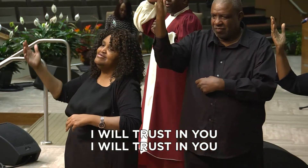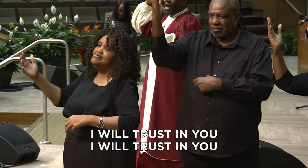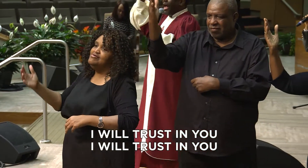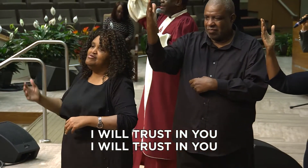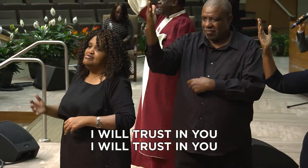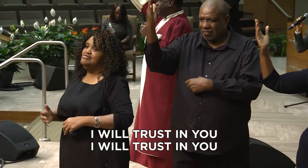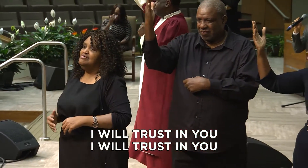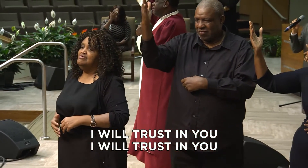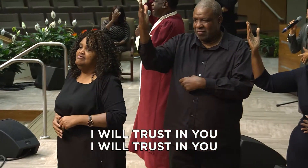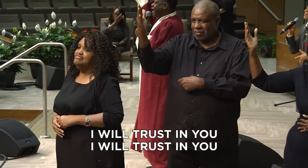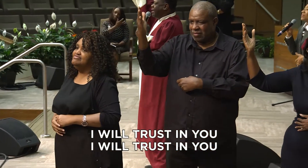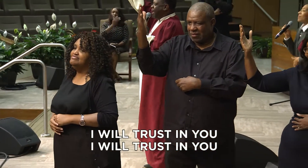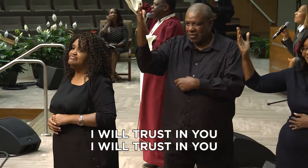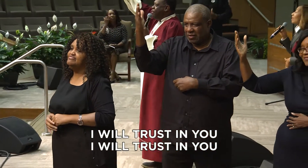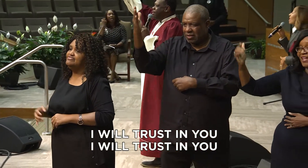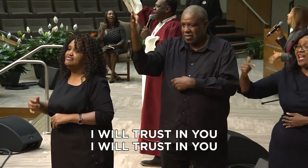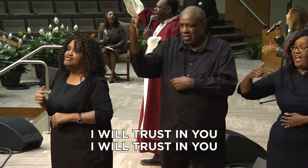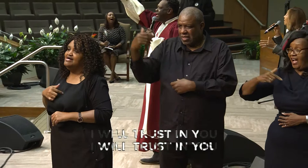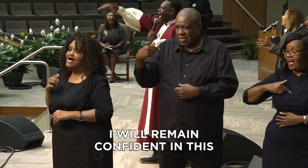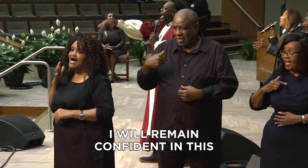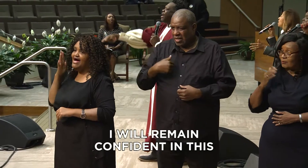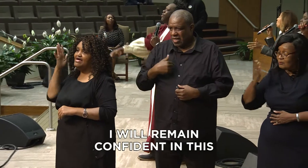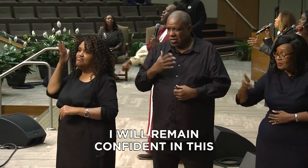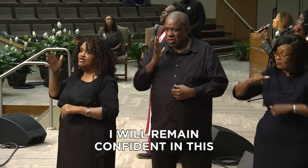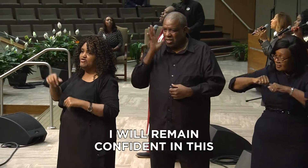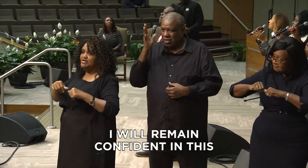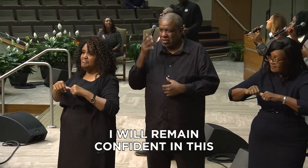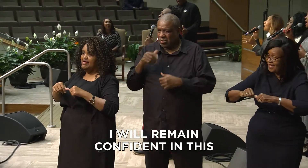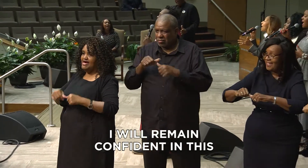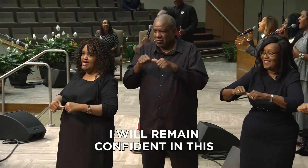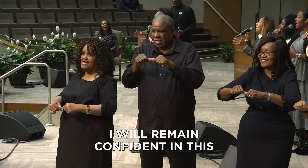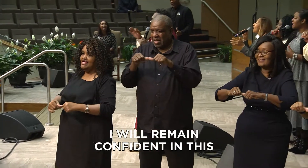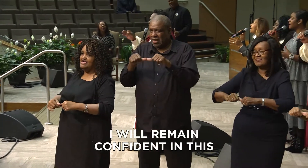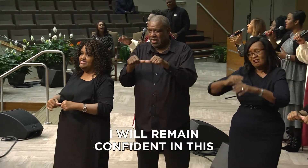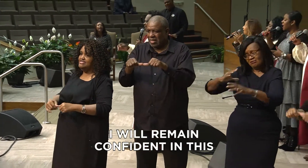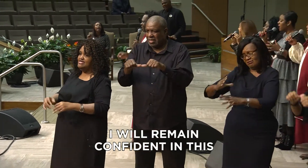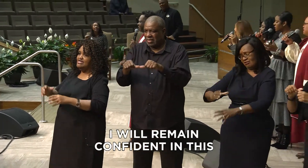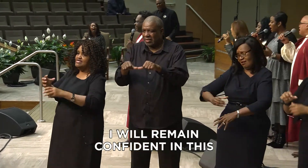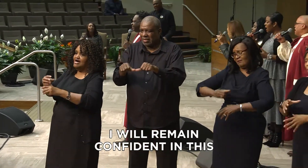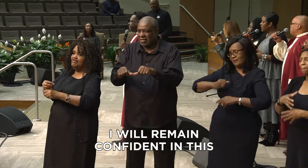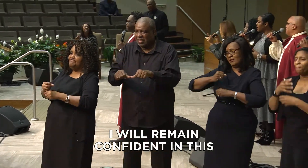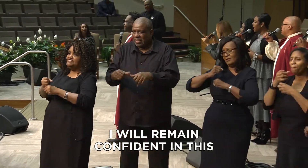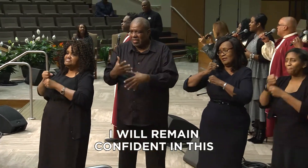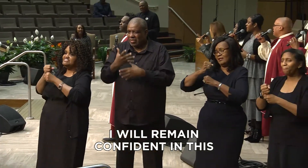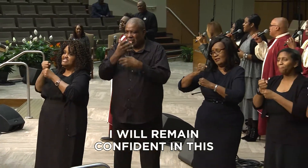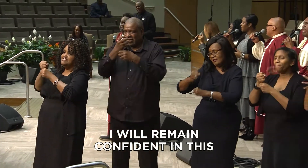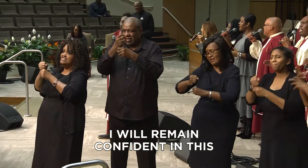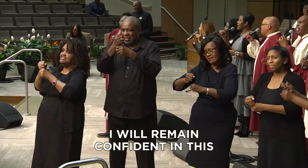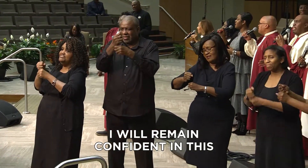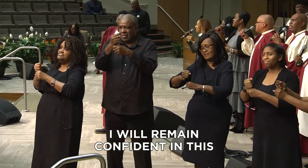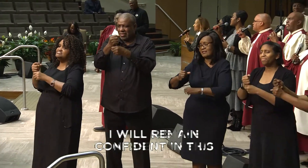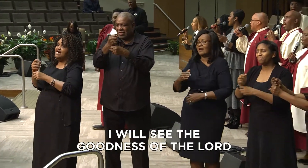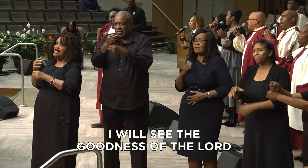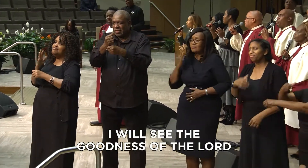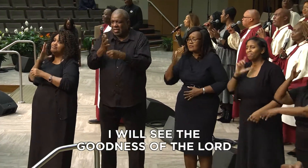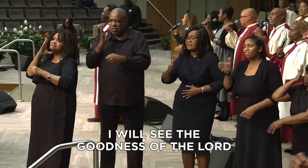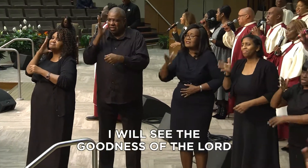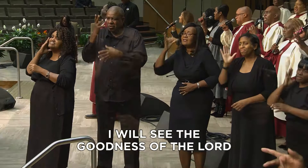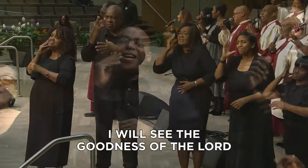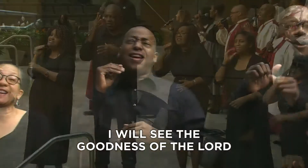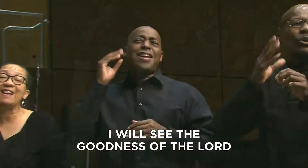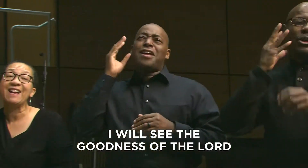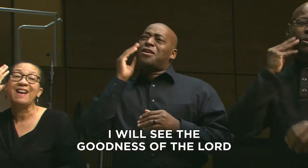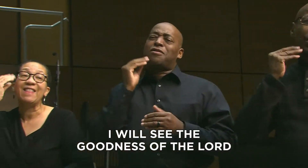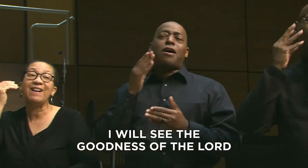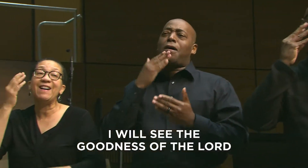you. Come on, I shall remain. I will remain. I will remain. Confident in this. Confident in this, I will